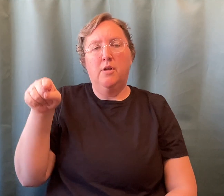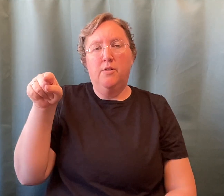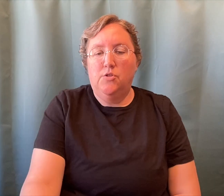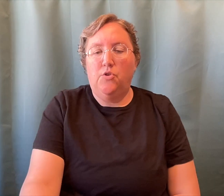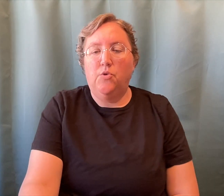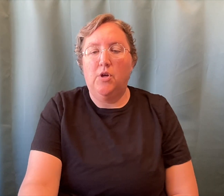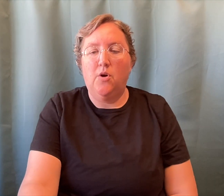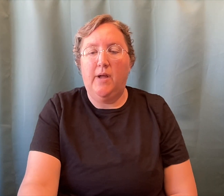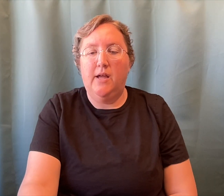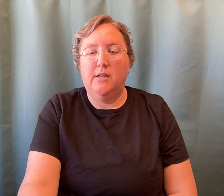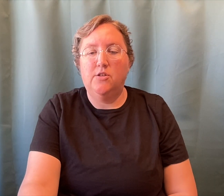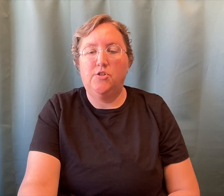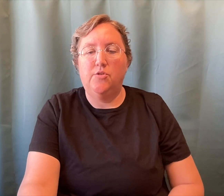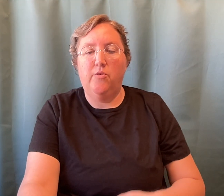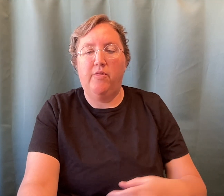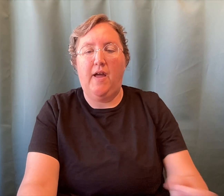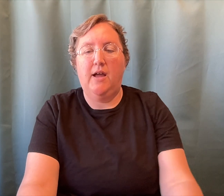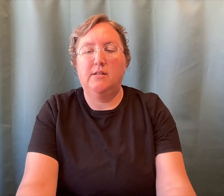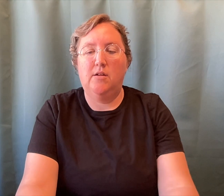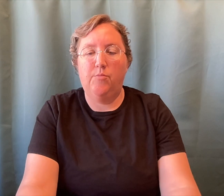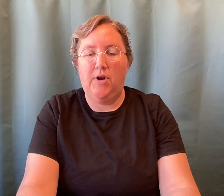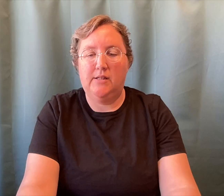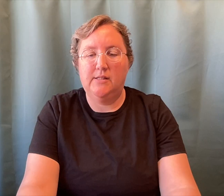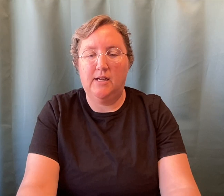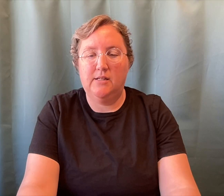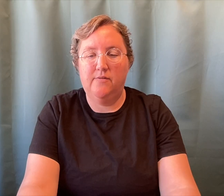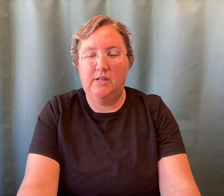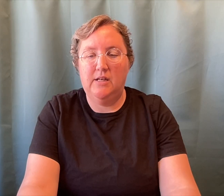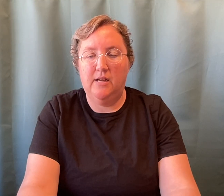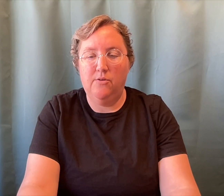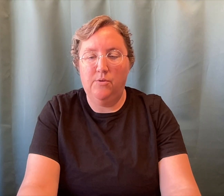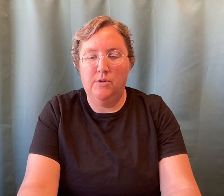So you can go ahead and do that practice activity now.